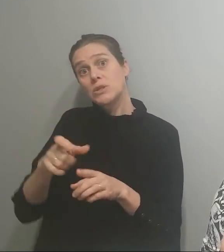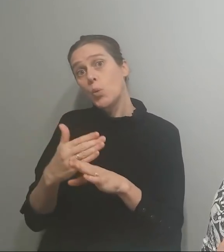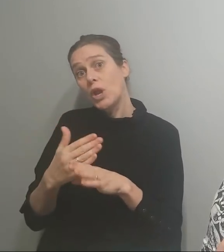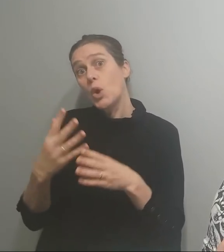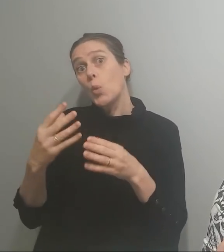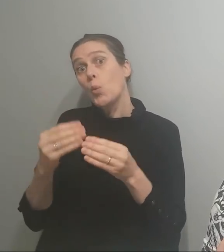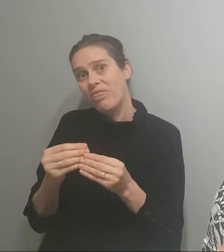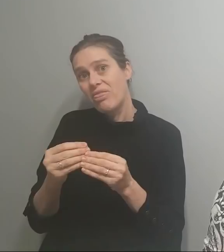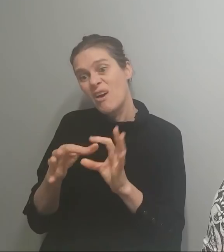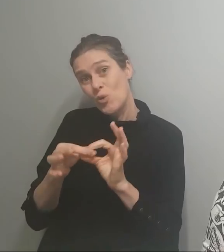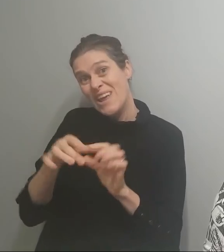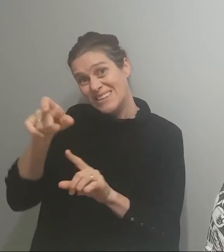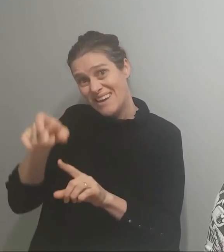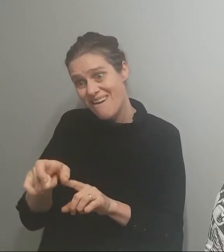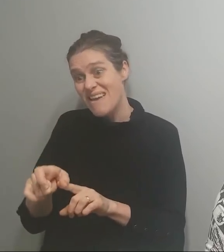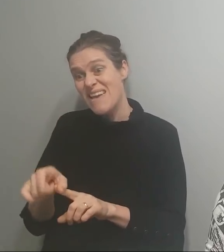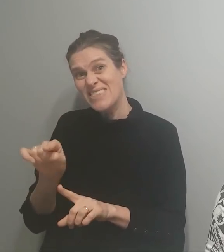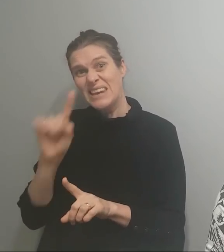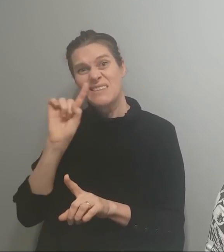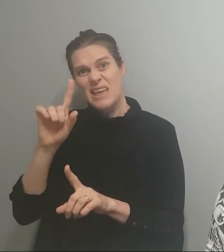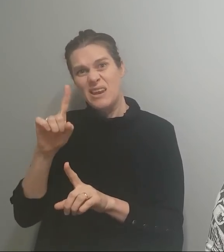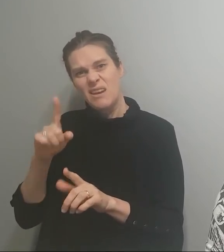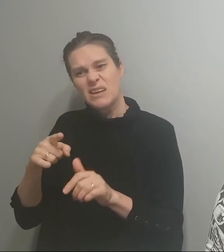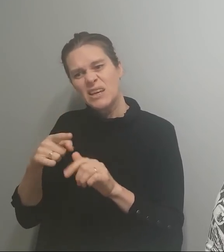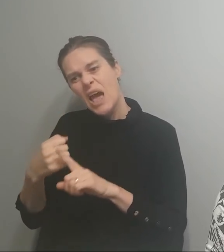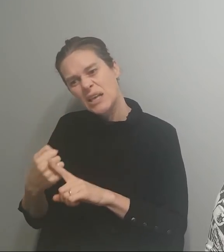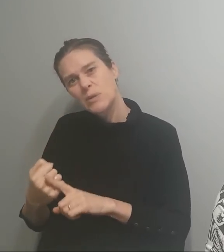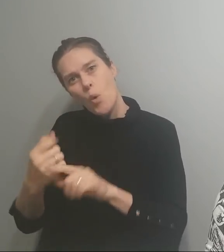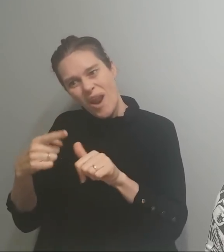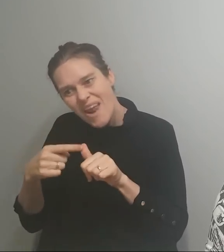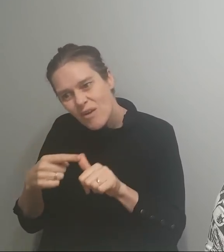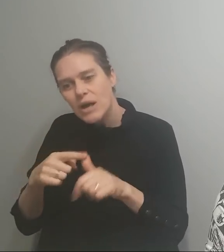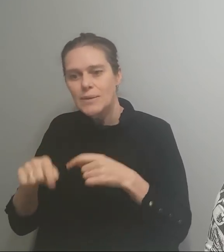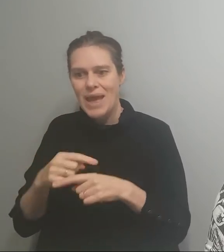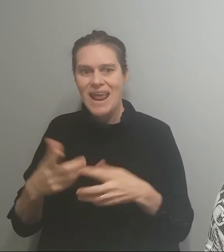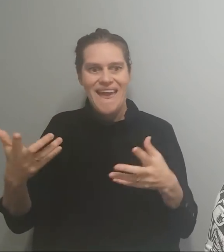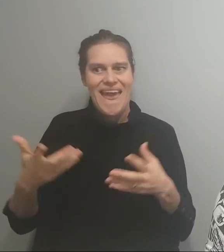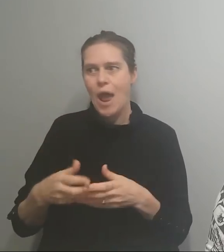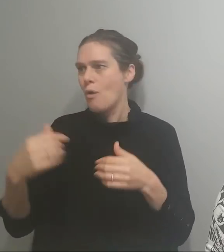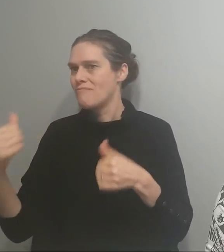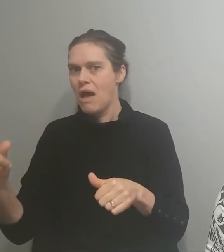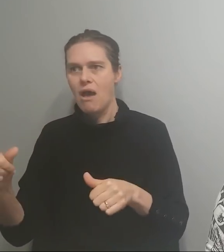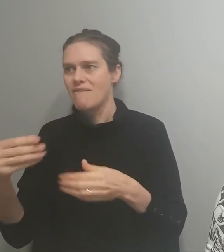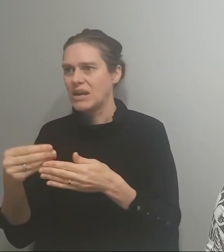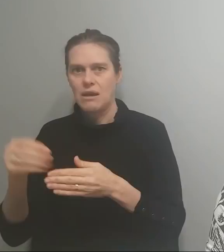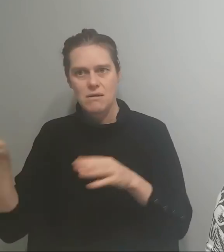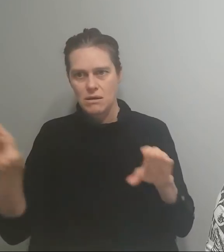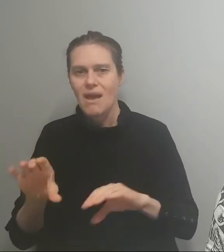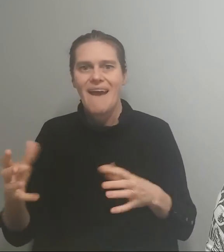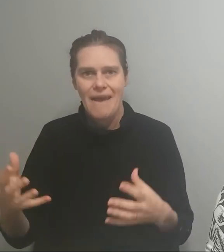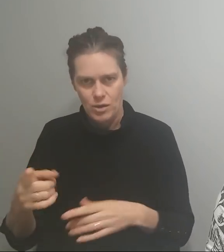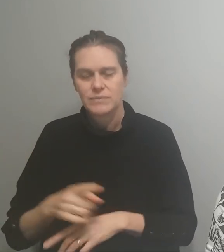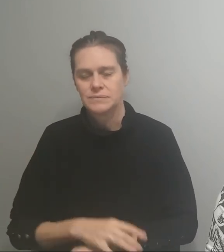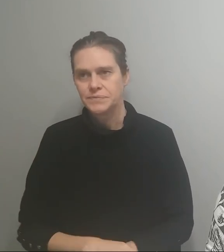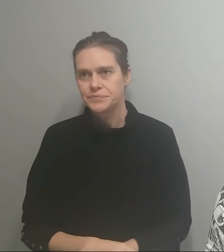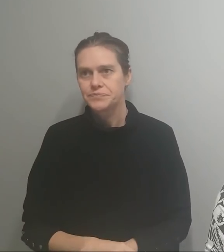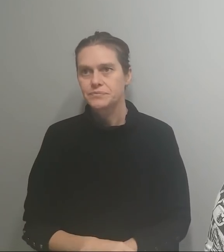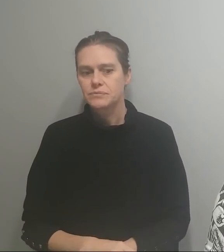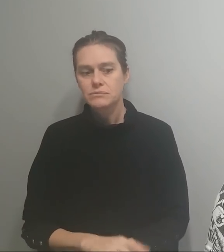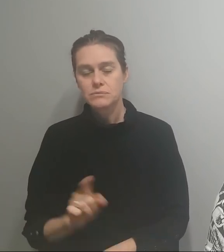the processes in the background across both. We have had a working group looking at the government